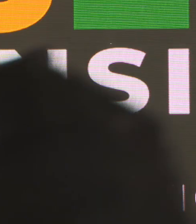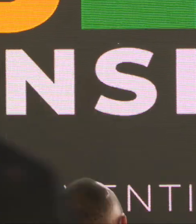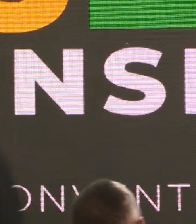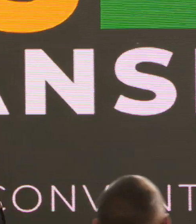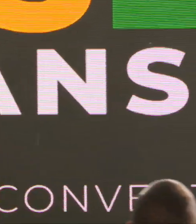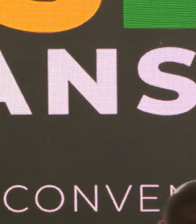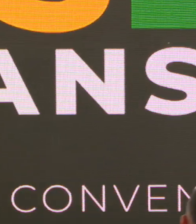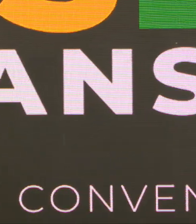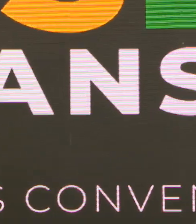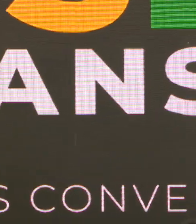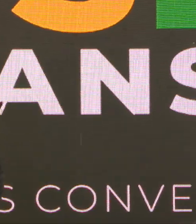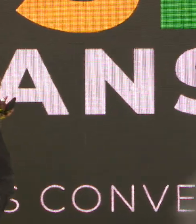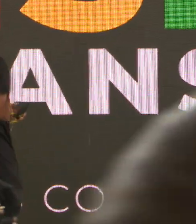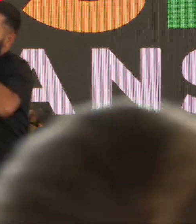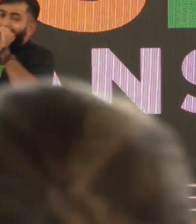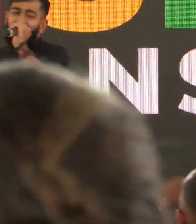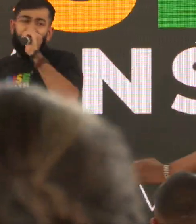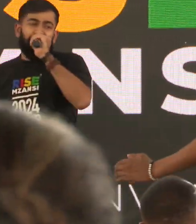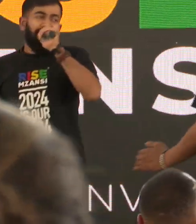Wamukhalelane